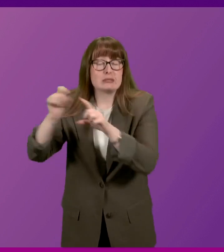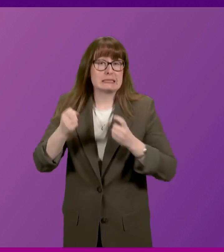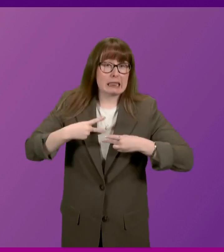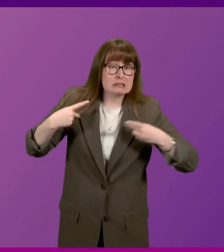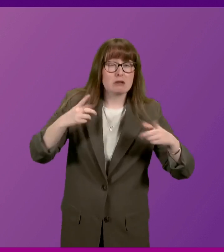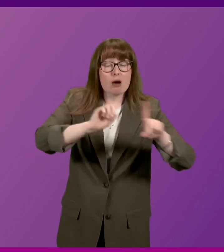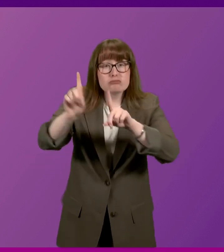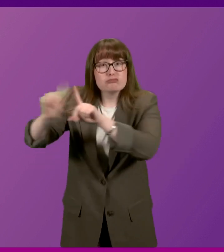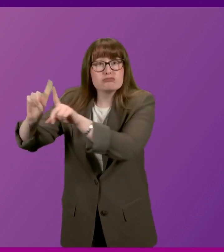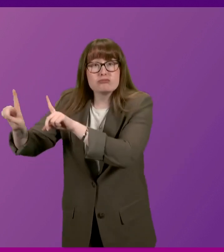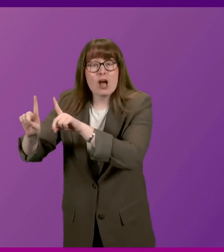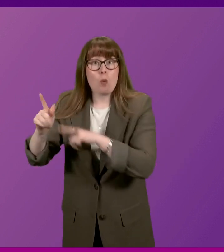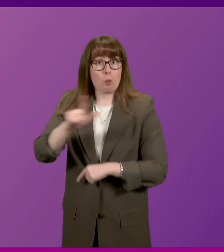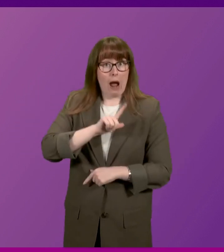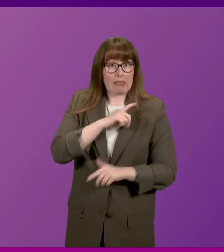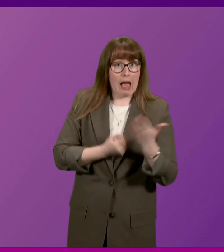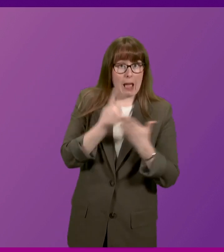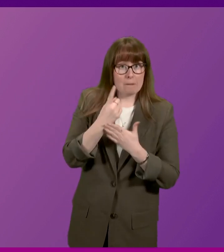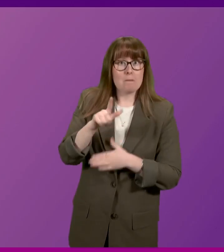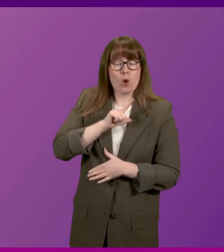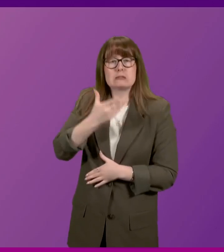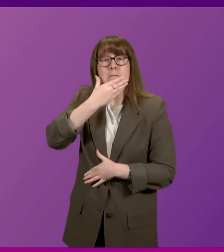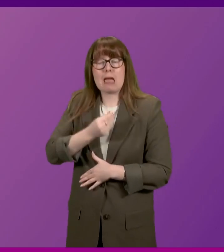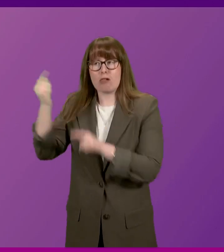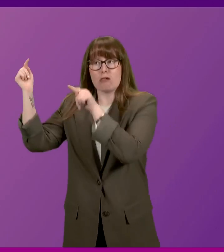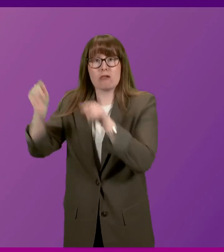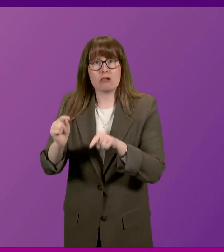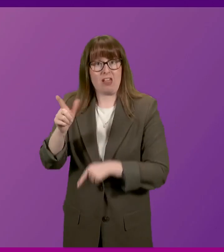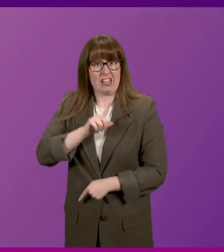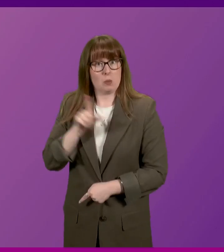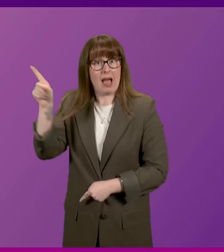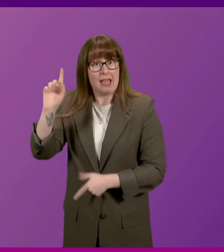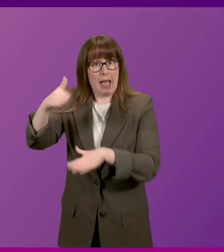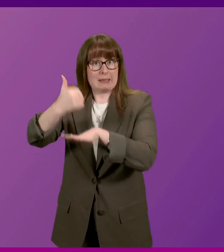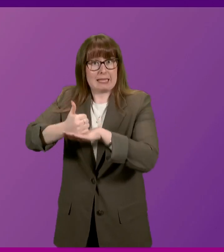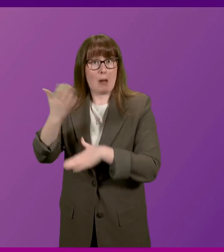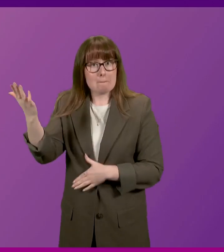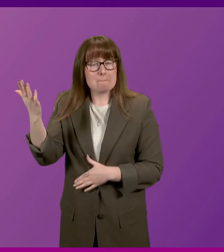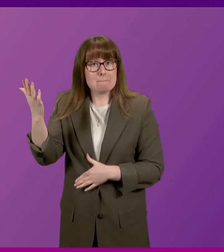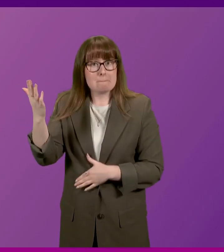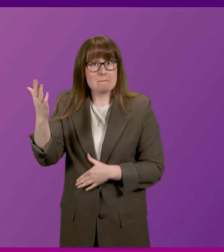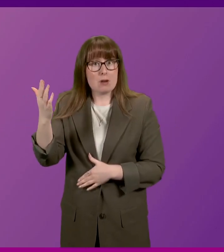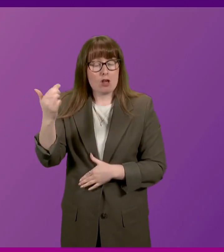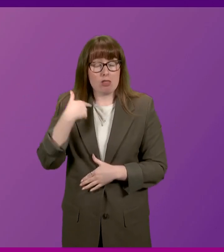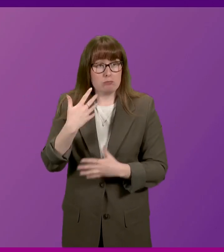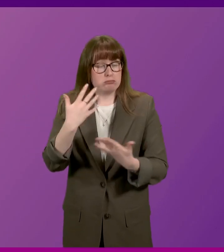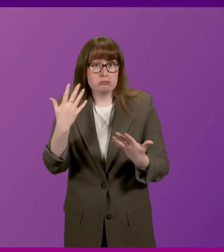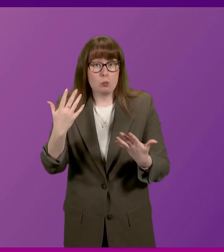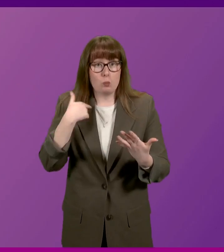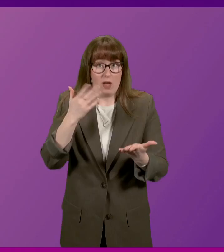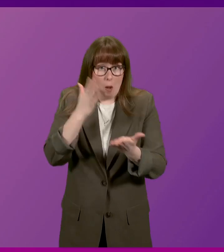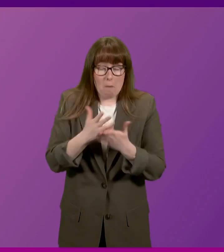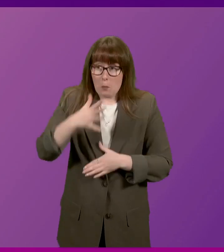because of male perpetrator behaviour. That's why we're doing all this service pressure, the fact that we